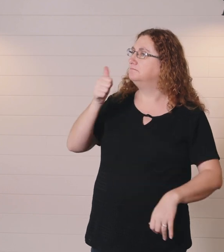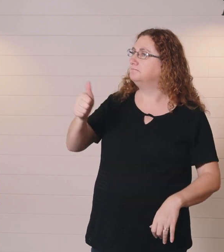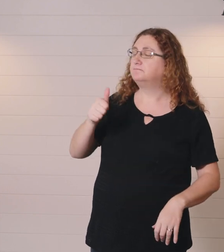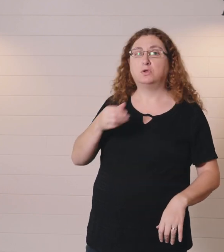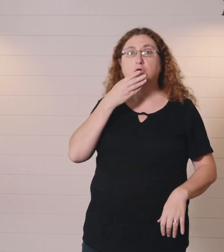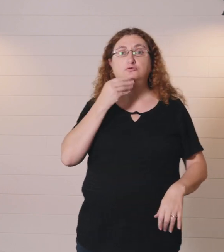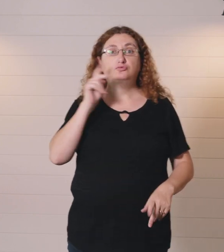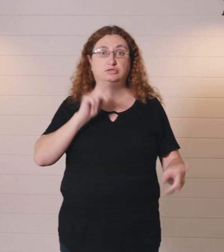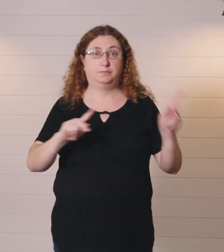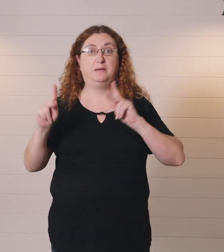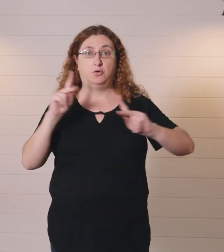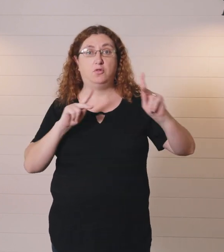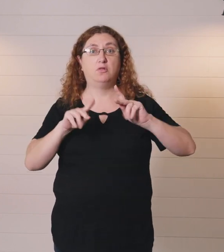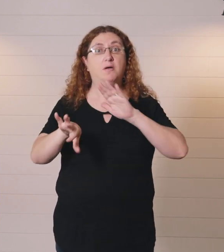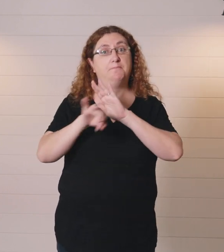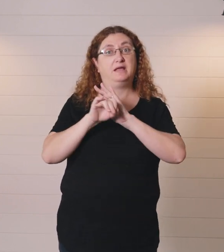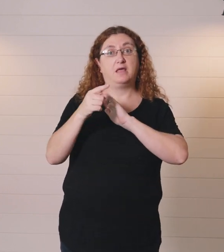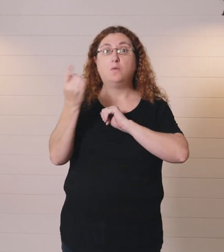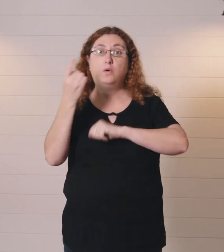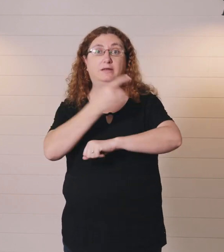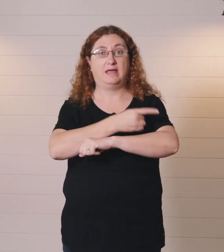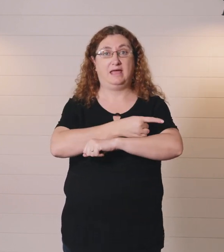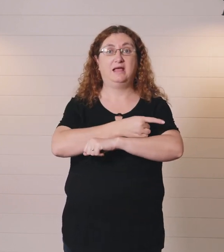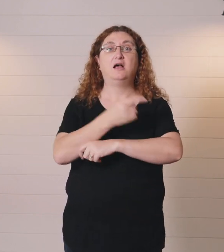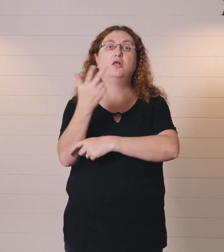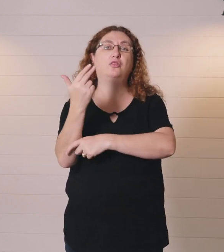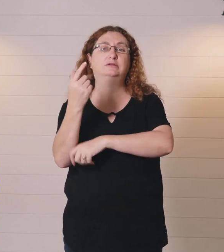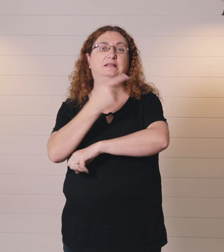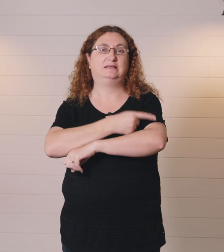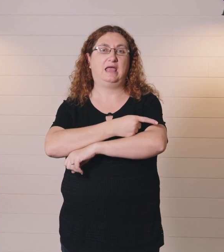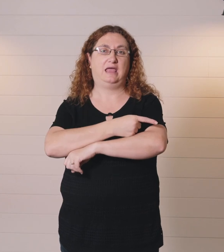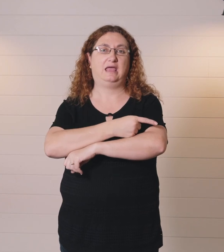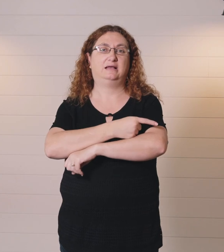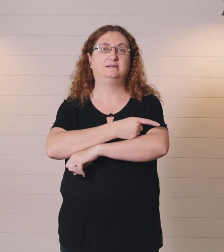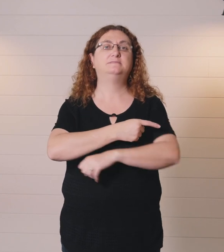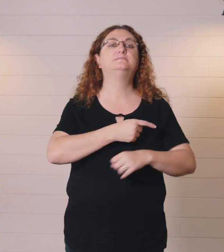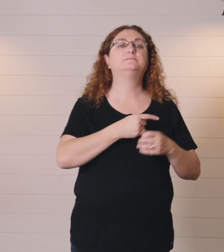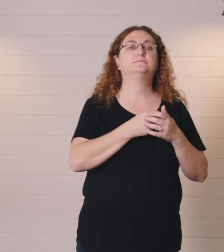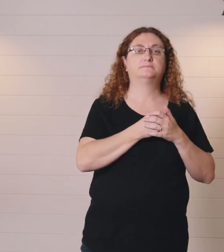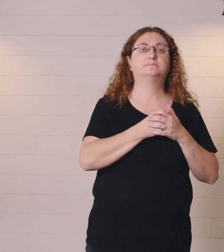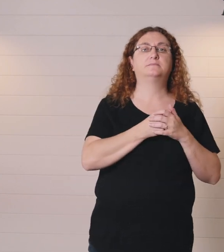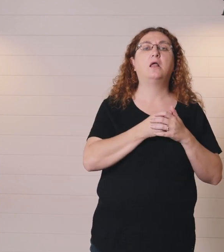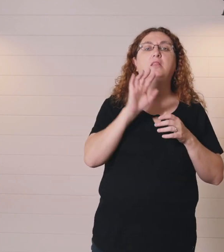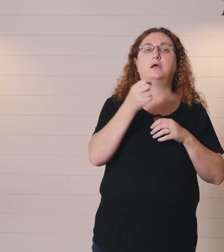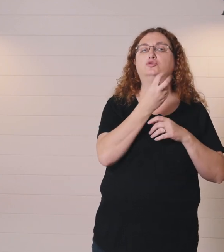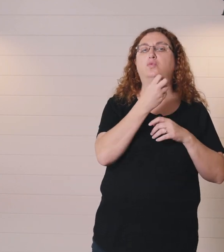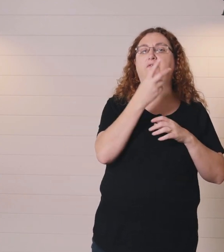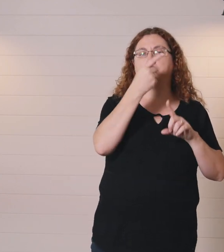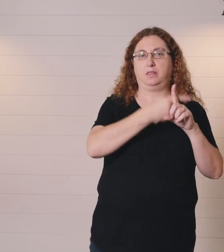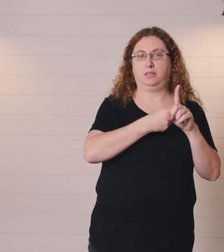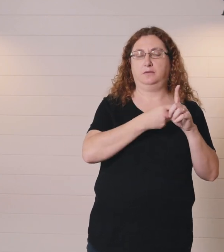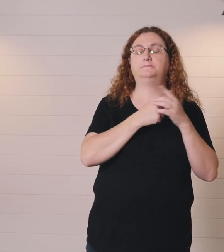appointed for the Jews to do this in all the provinces of King Xerxes was the 13th day of the 12th month, the month of Adar.